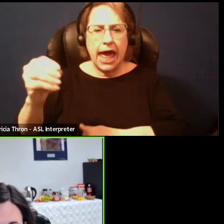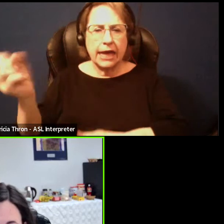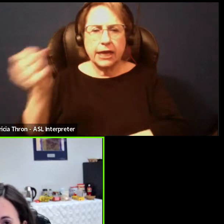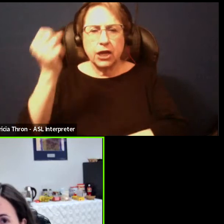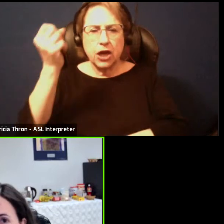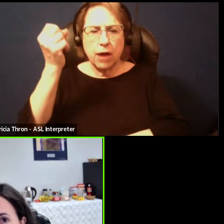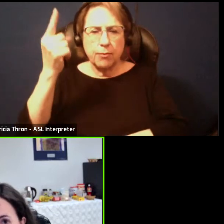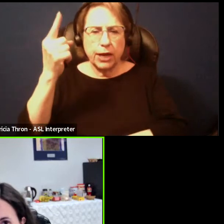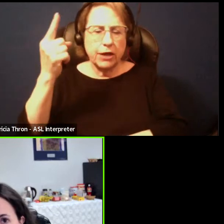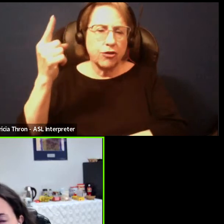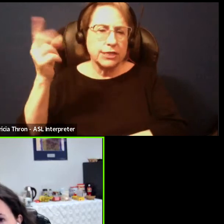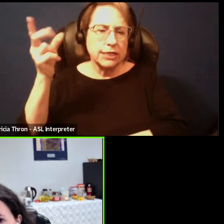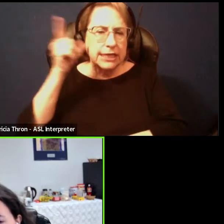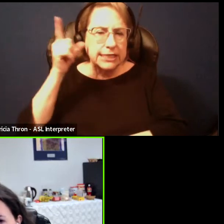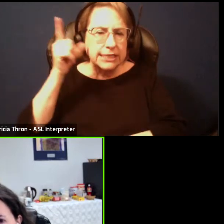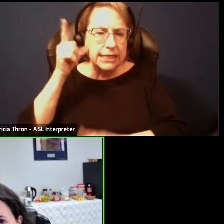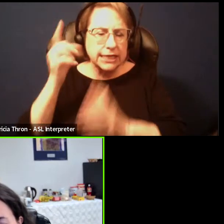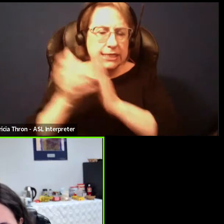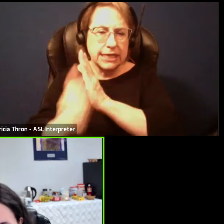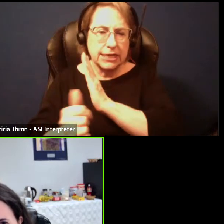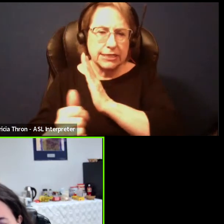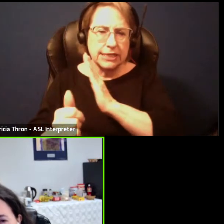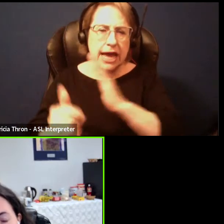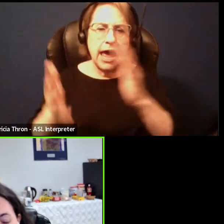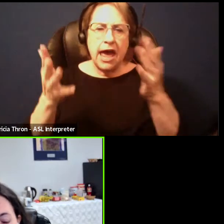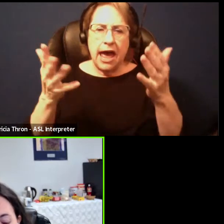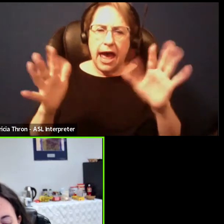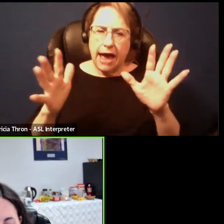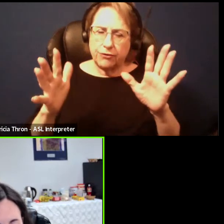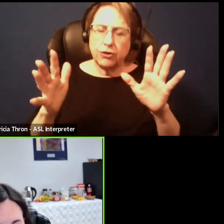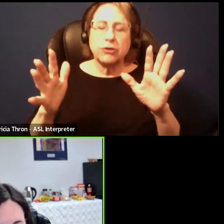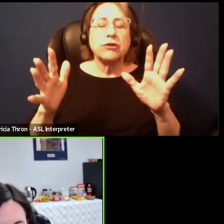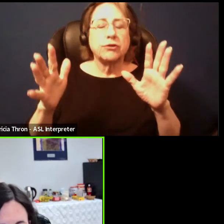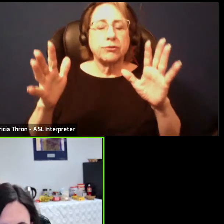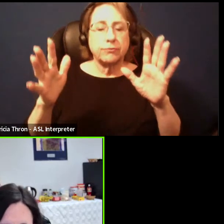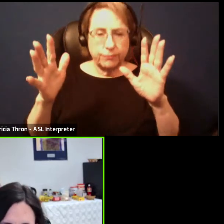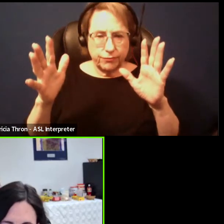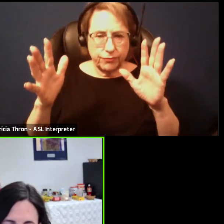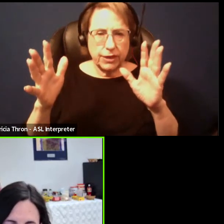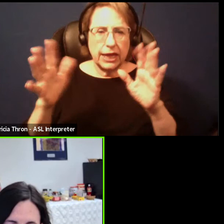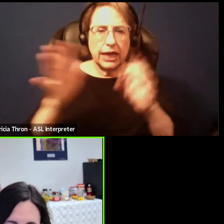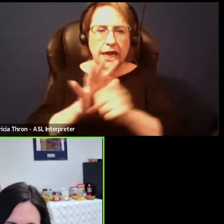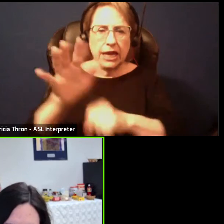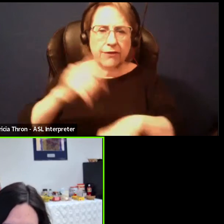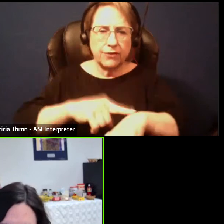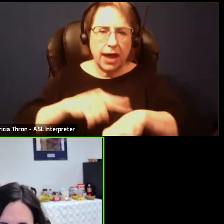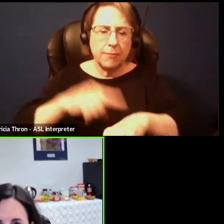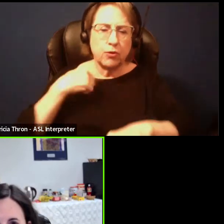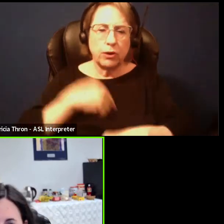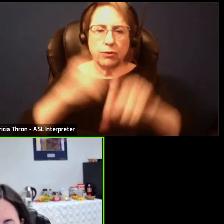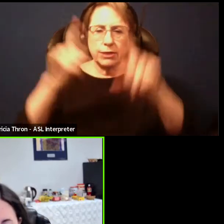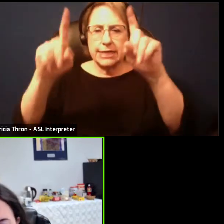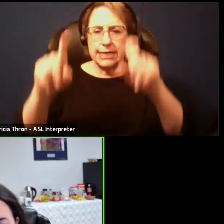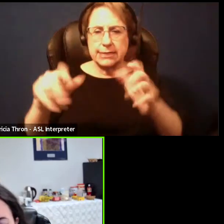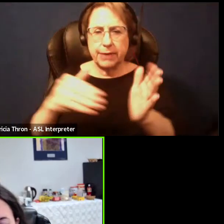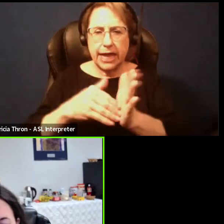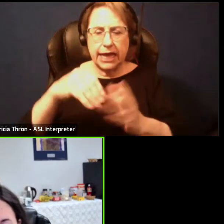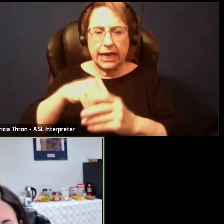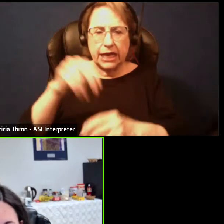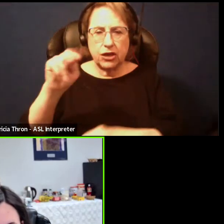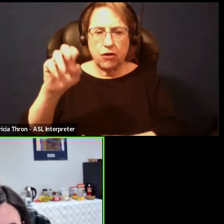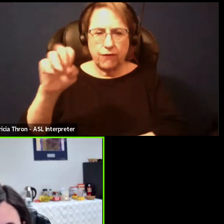After sufficient instructions, our students will be retested in November. We want to acknowledge our dedicated student